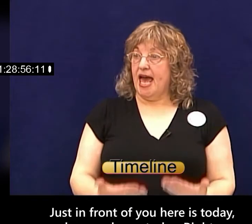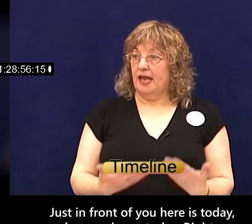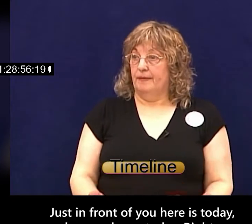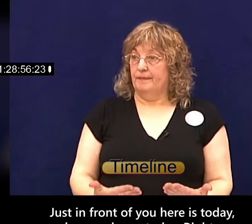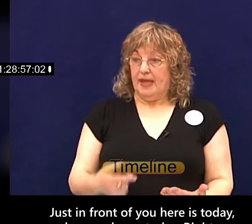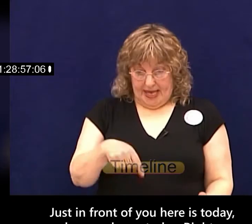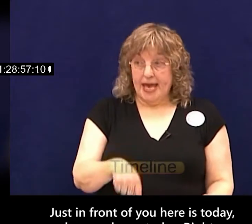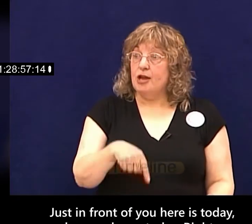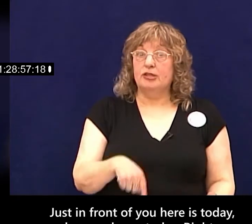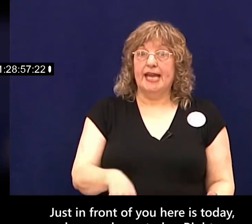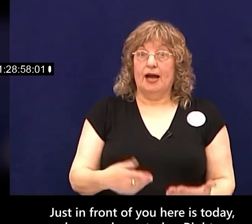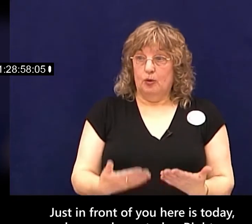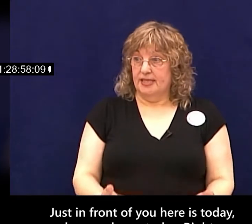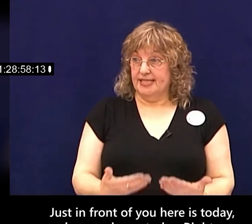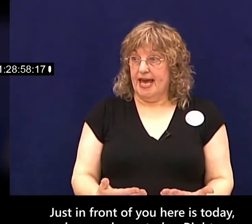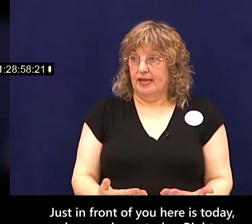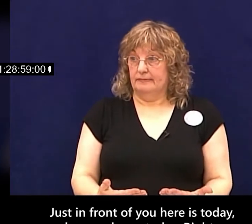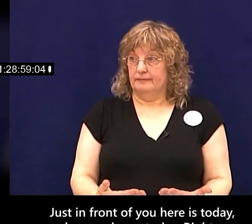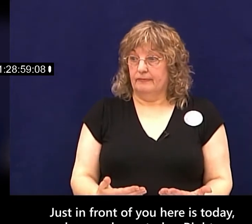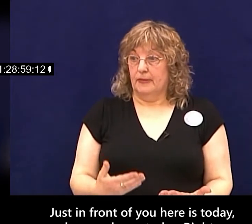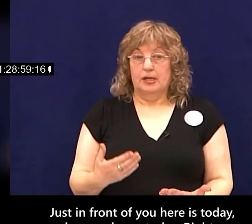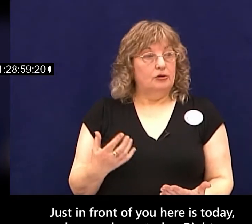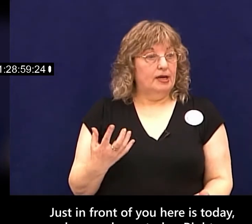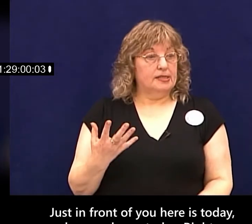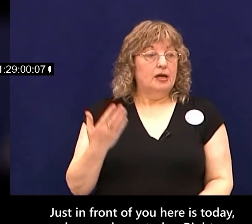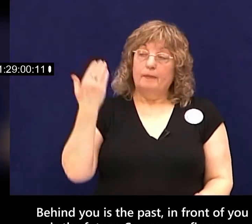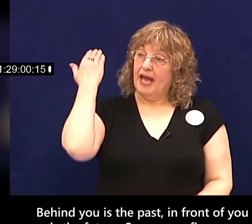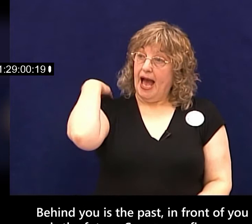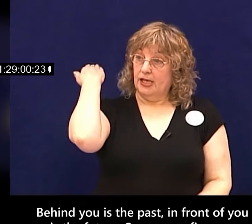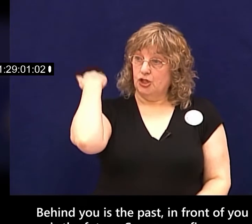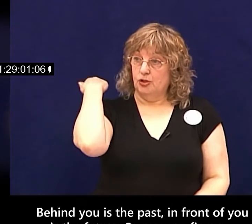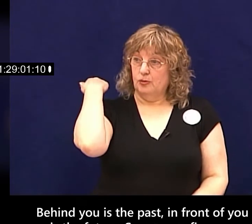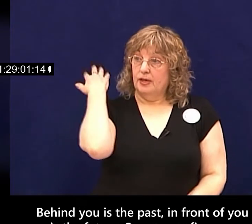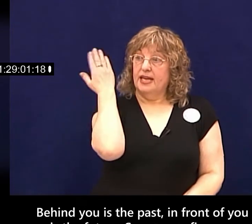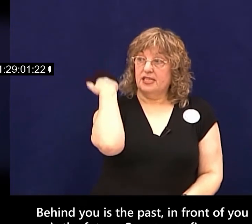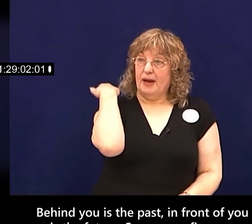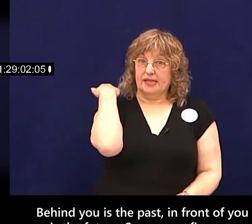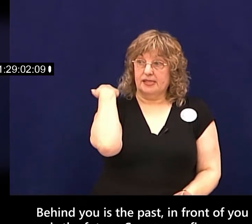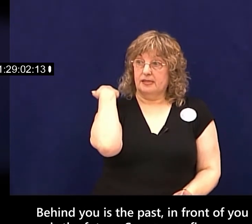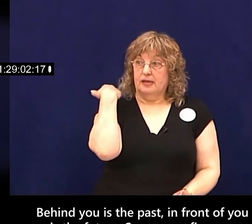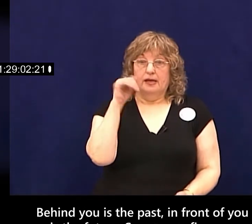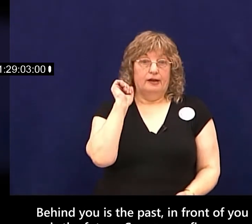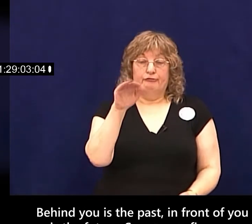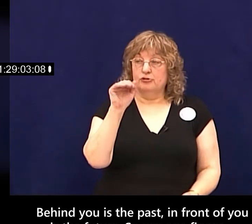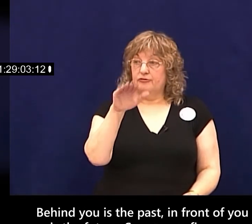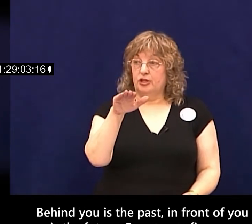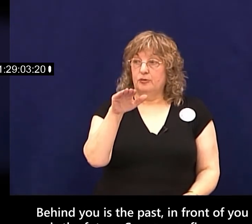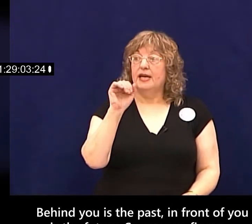today. Here and now, today. Right? Behind you is the past. In front of you is